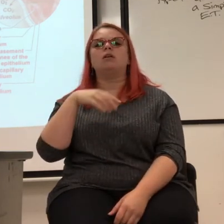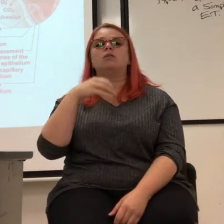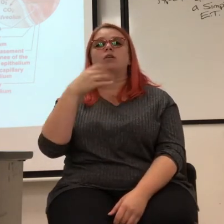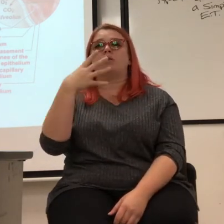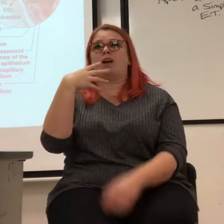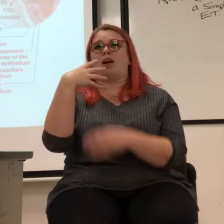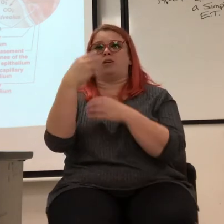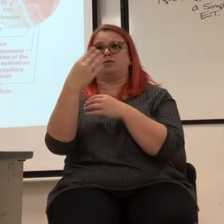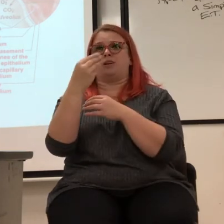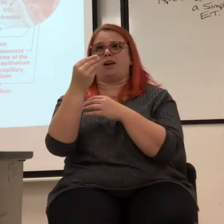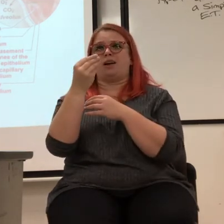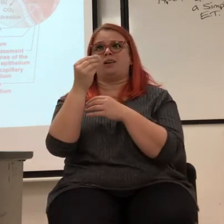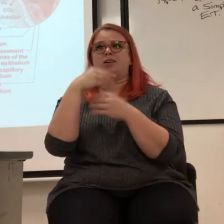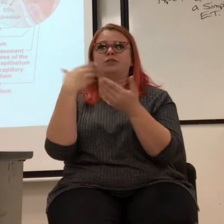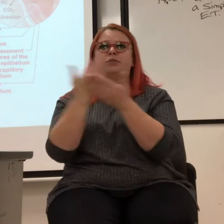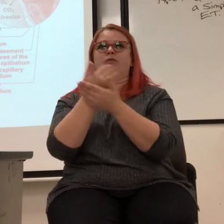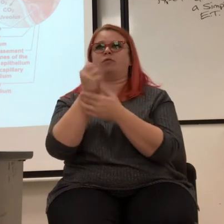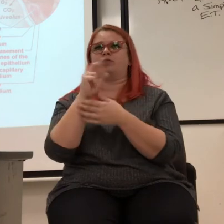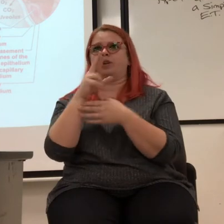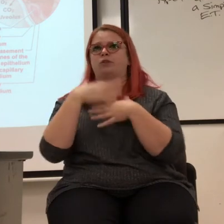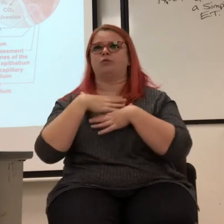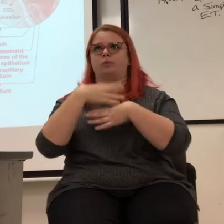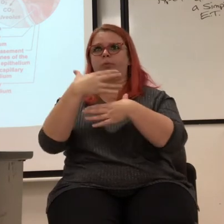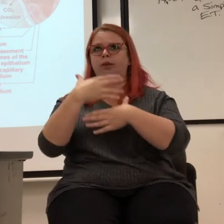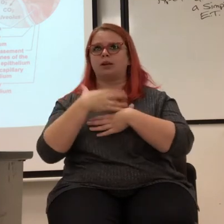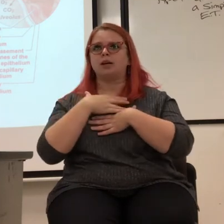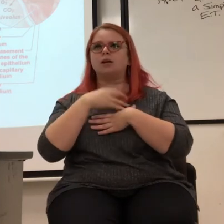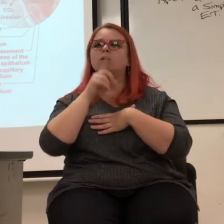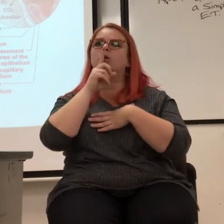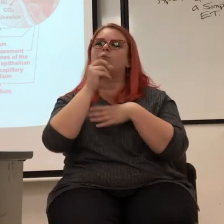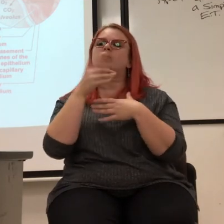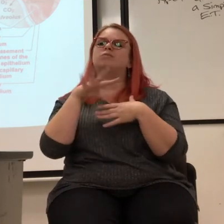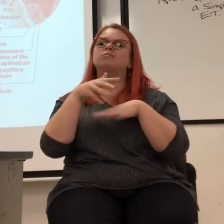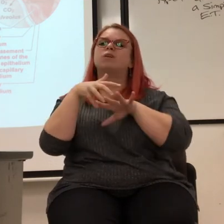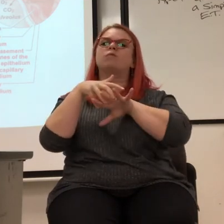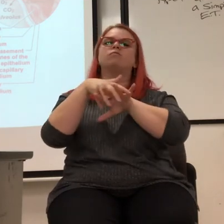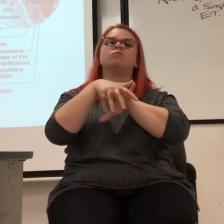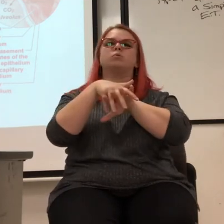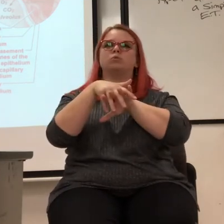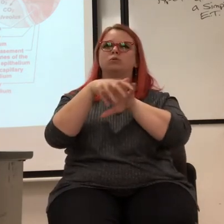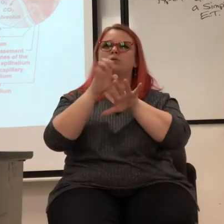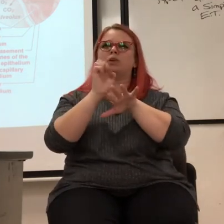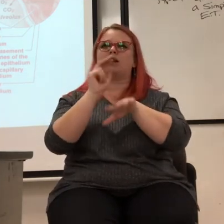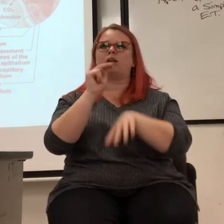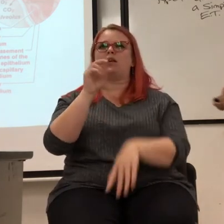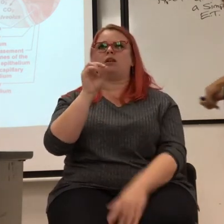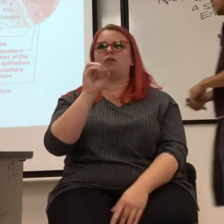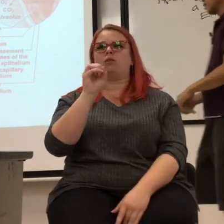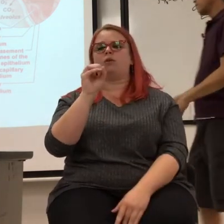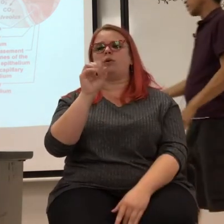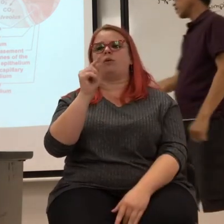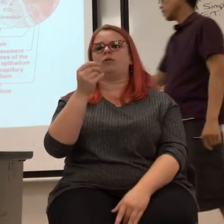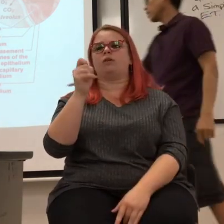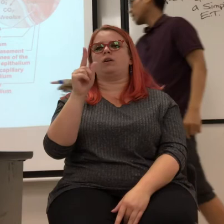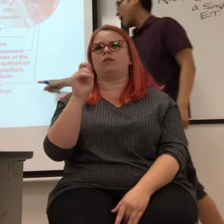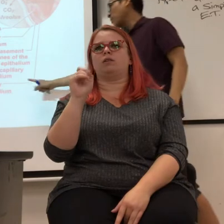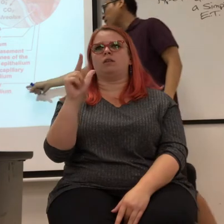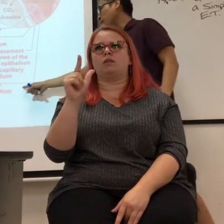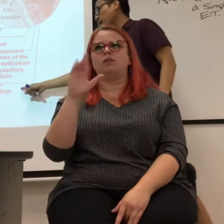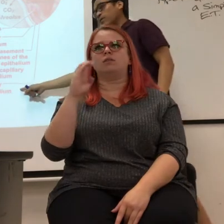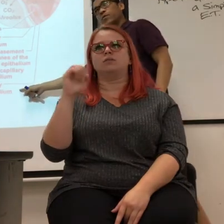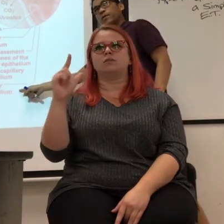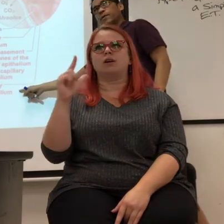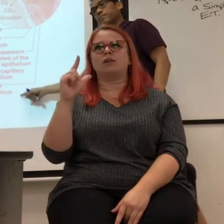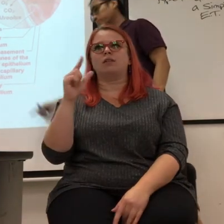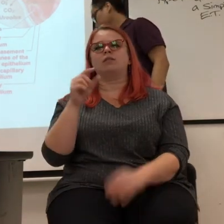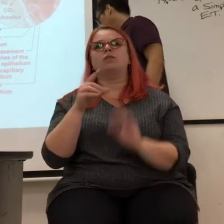breathing. Okay, so it's kind of fused to an endothelial cell of the